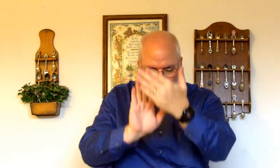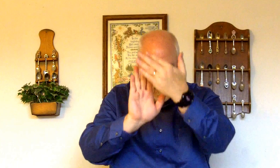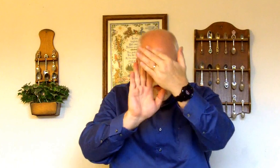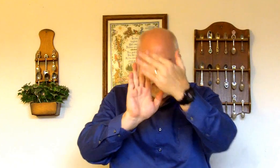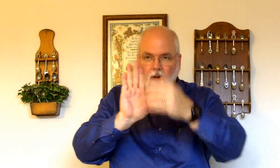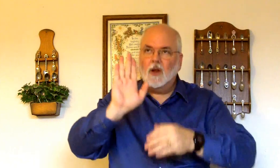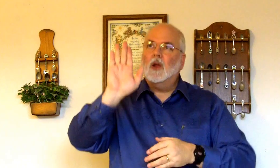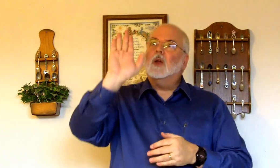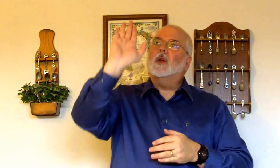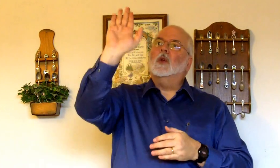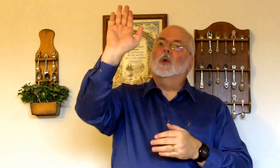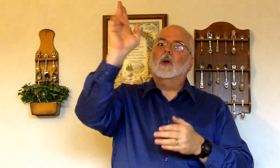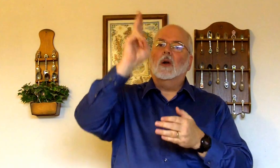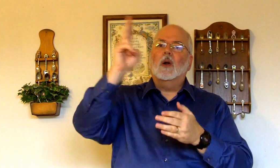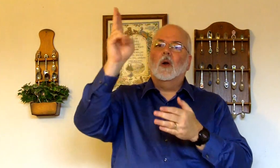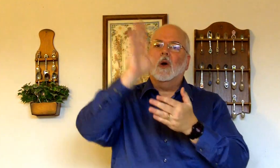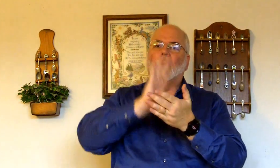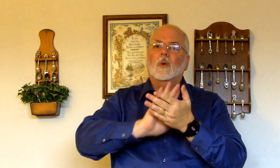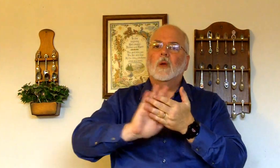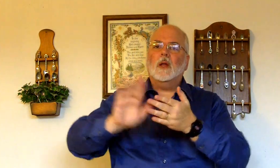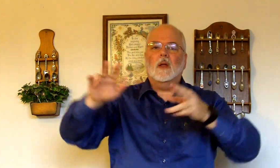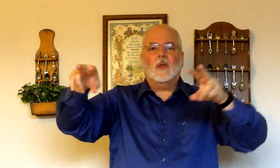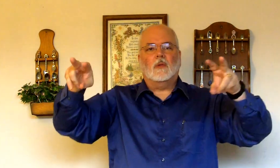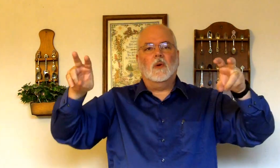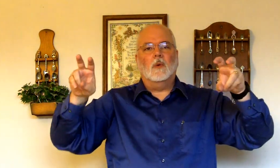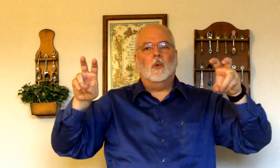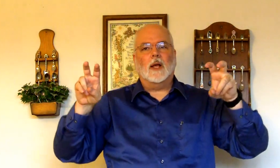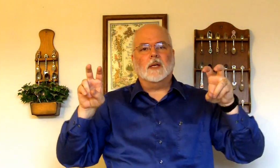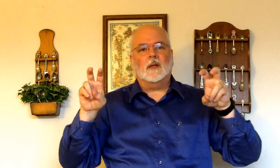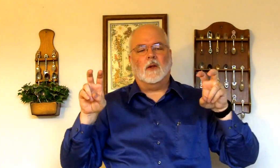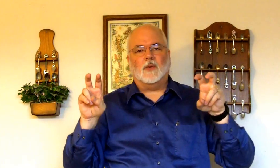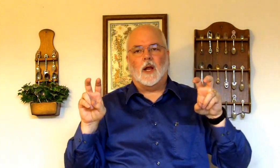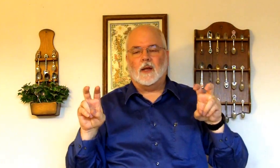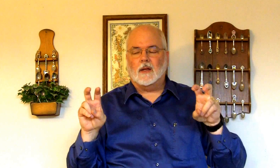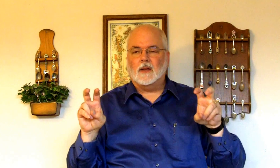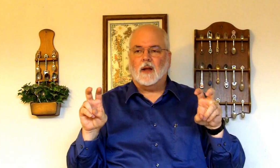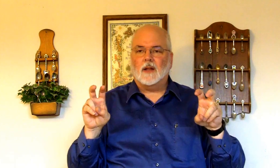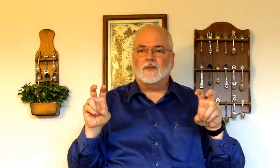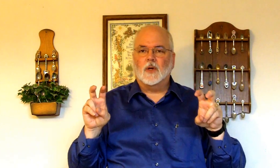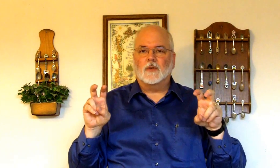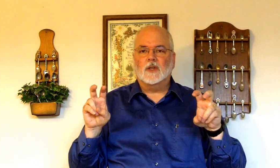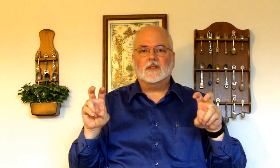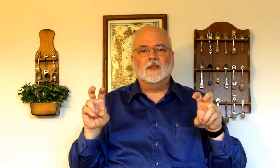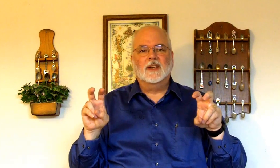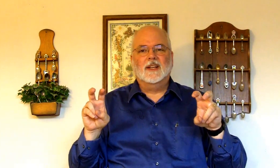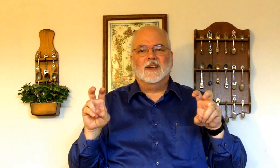before your holy throne. Boy, that sounds an awful lot like the first verse.